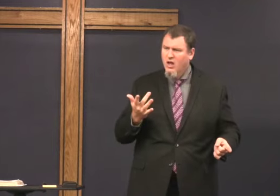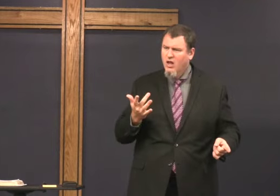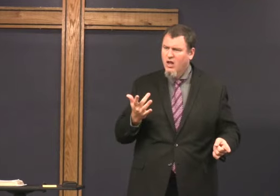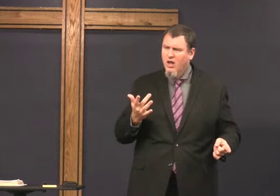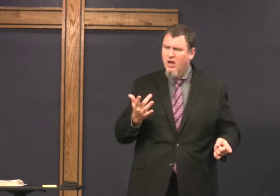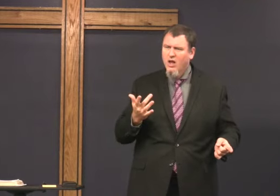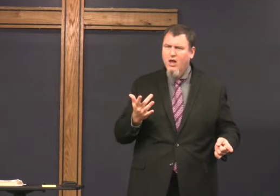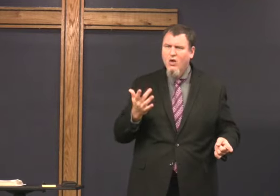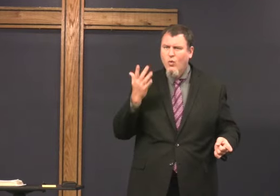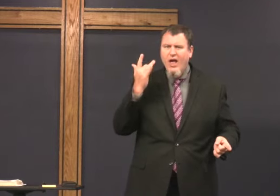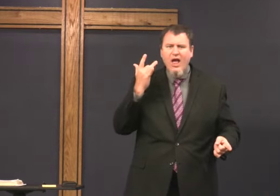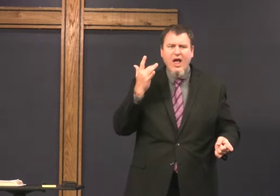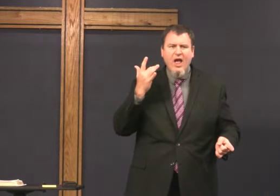Why?